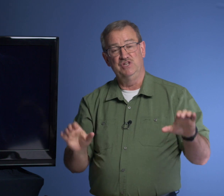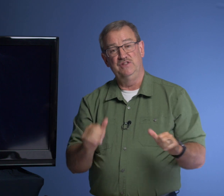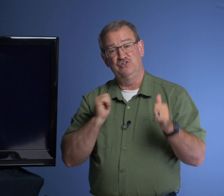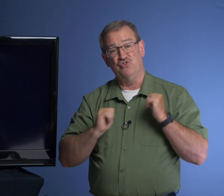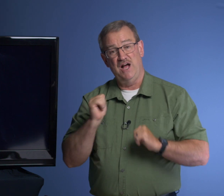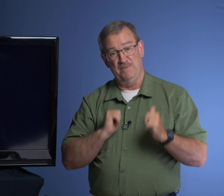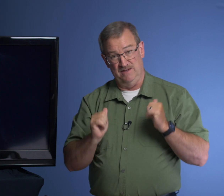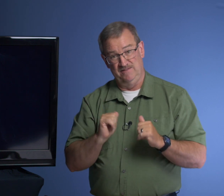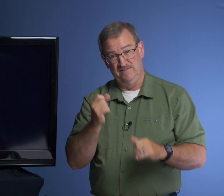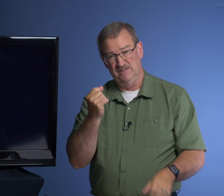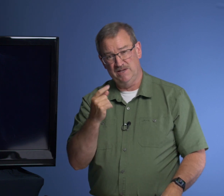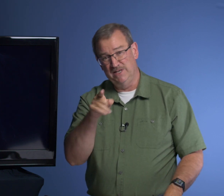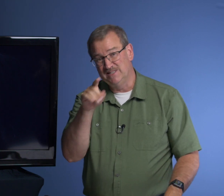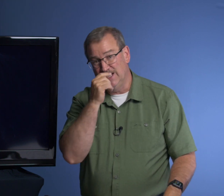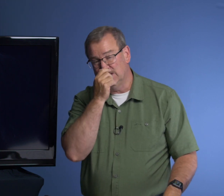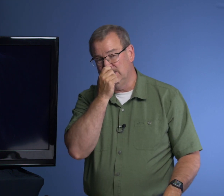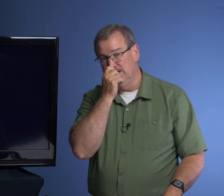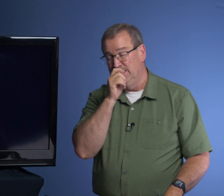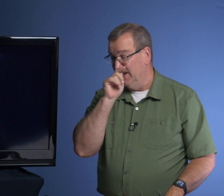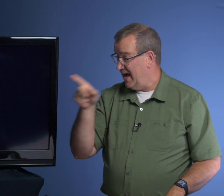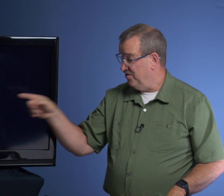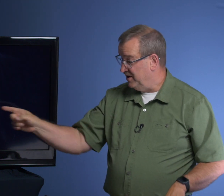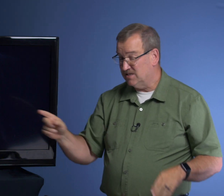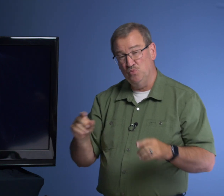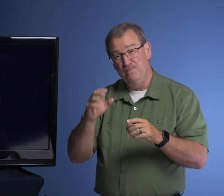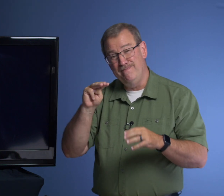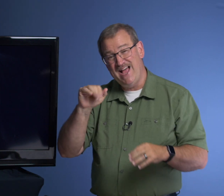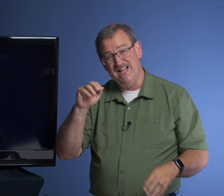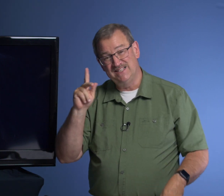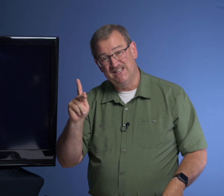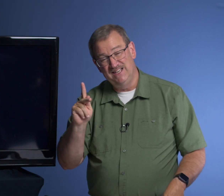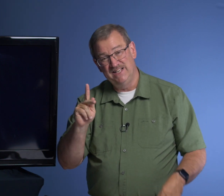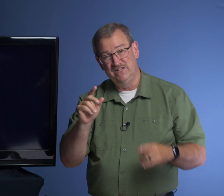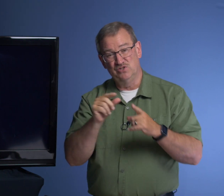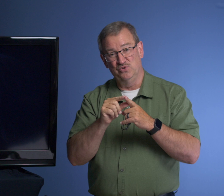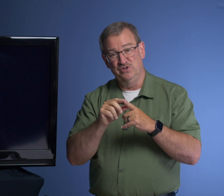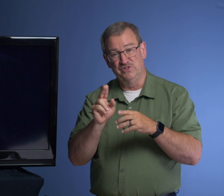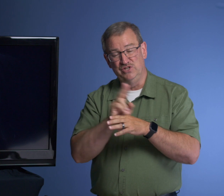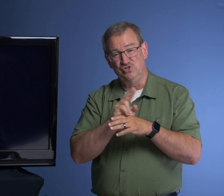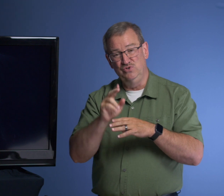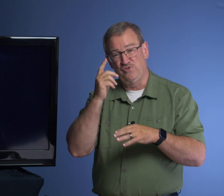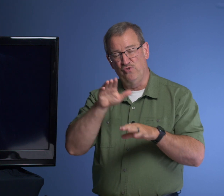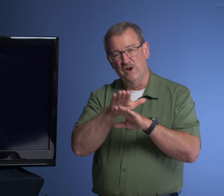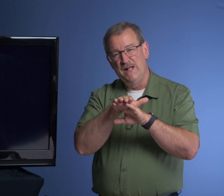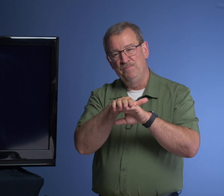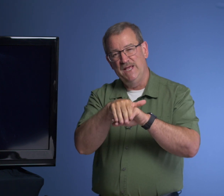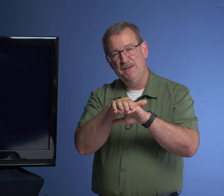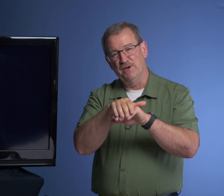in the drama. Does that make sense? And this mask is the word that is used for